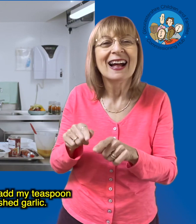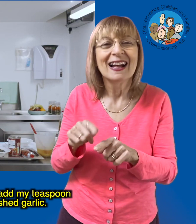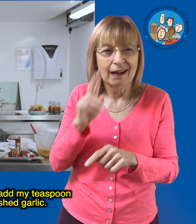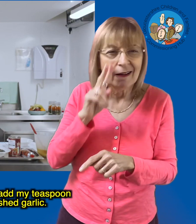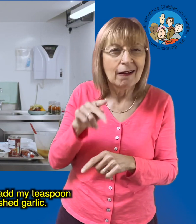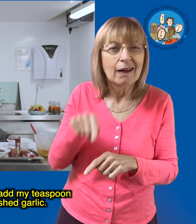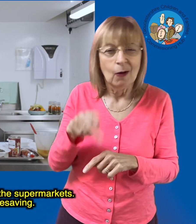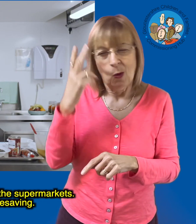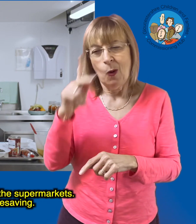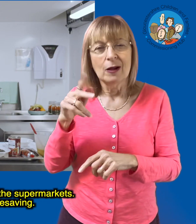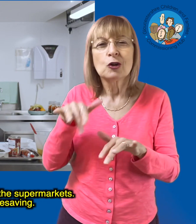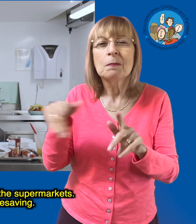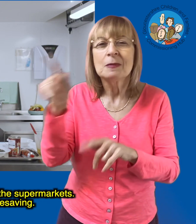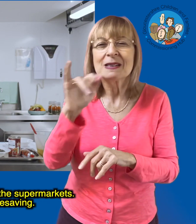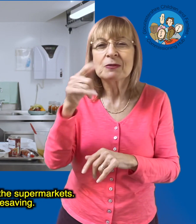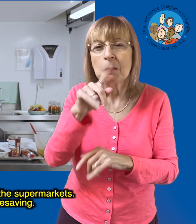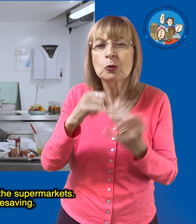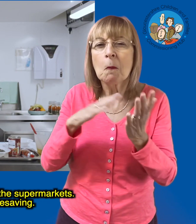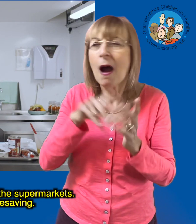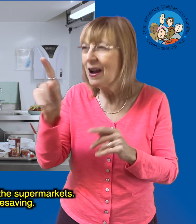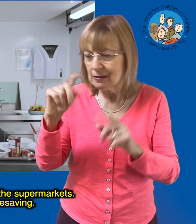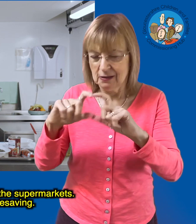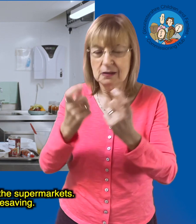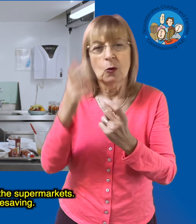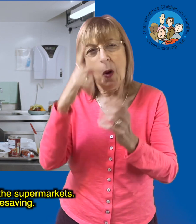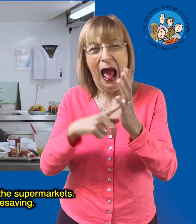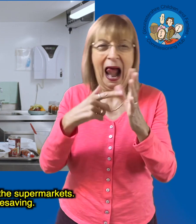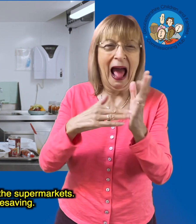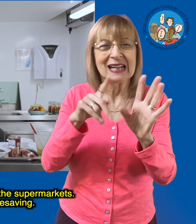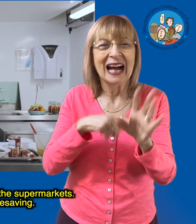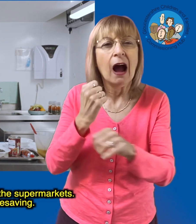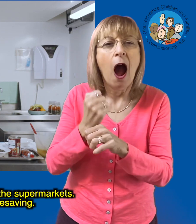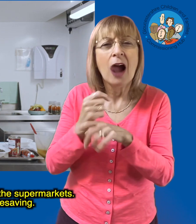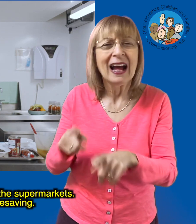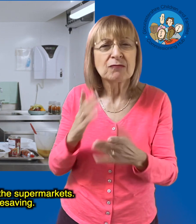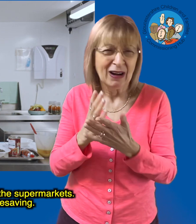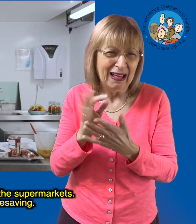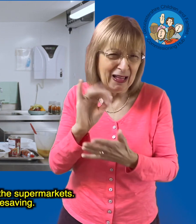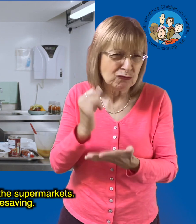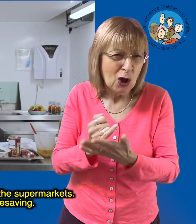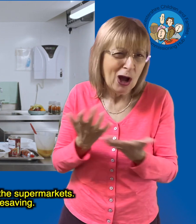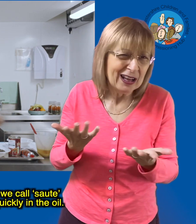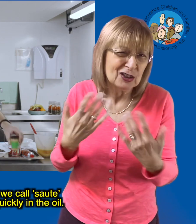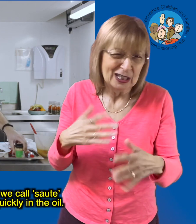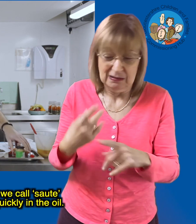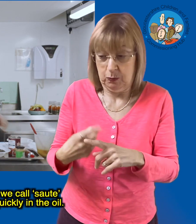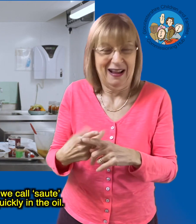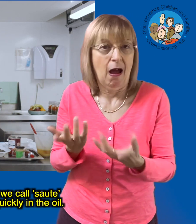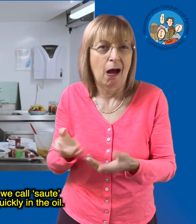prepared crushed. Sometimes it's called lazy garlic on the label in the supermarkets. Nothing wrong with that, it's time saving.